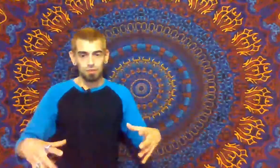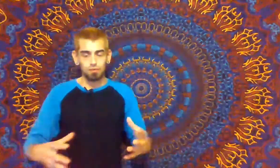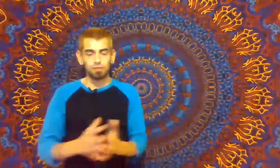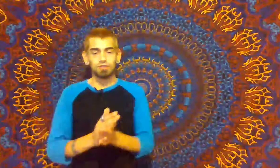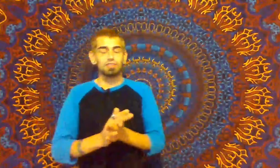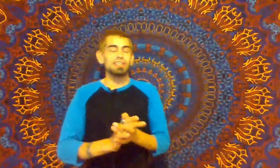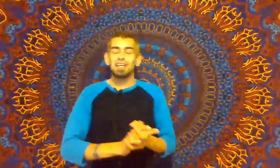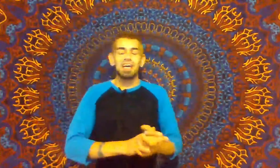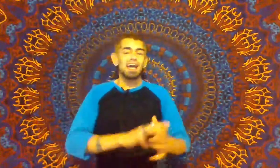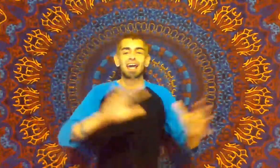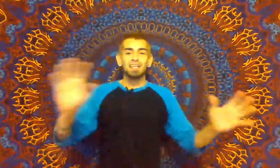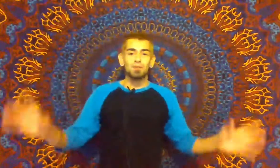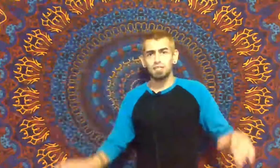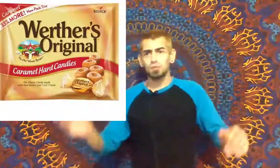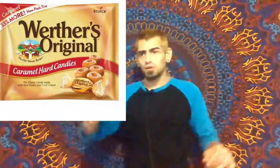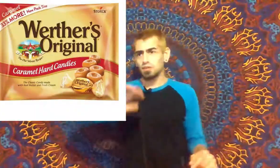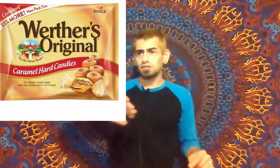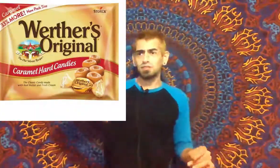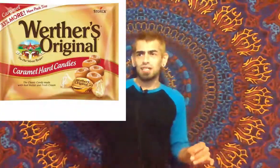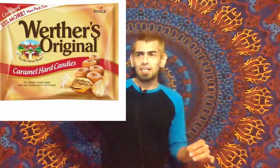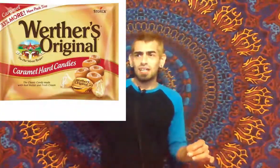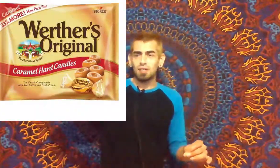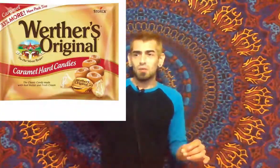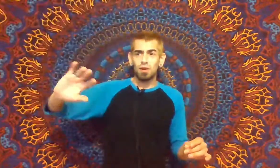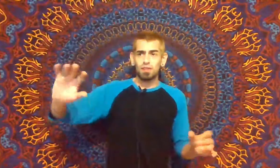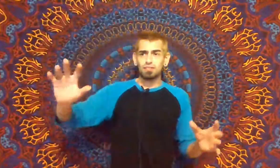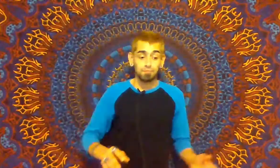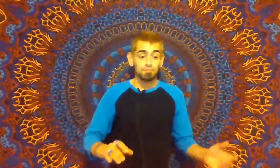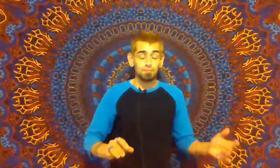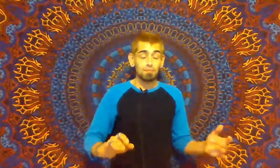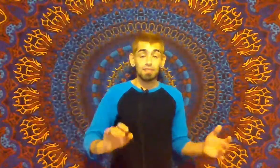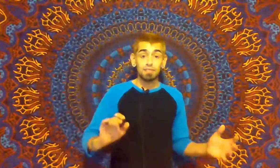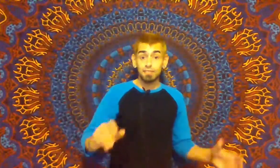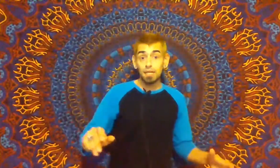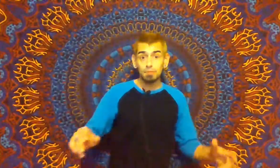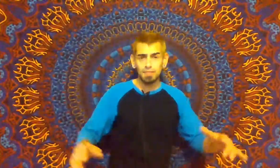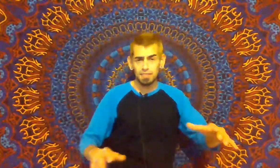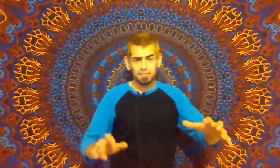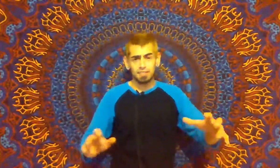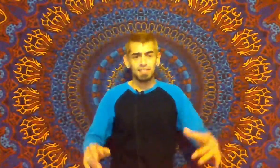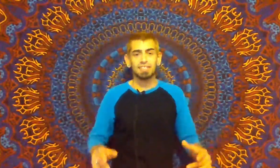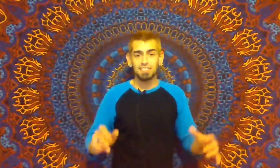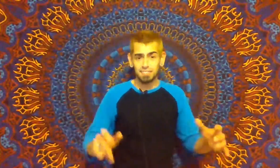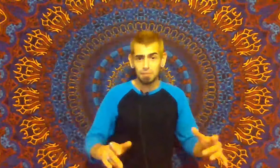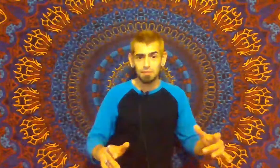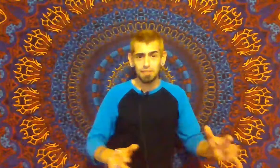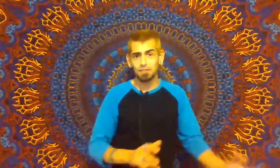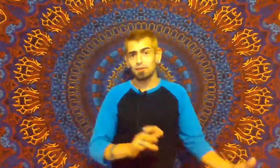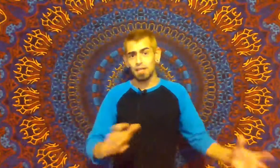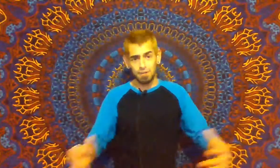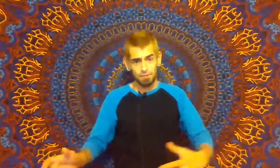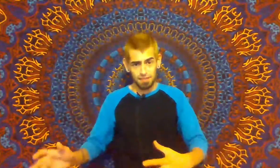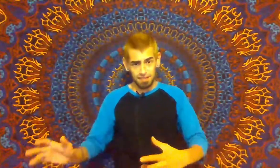holds, anyway, where there's, he's stumbling along everything.